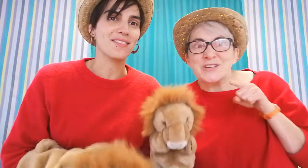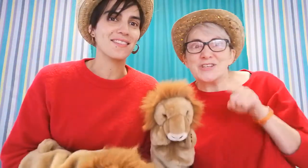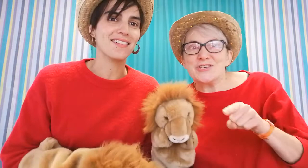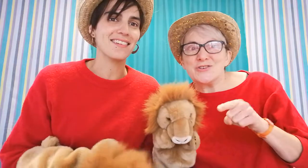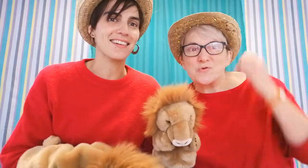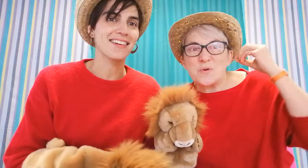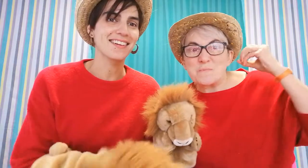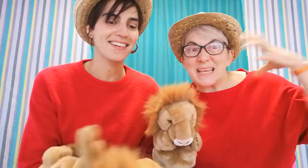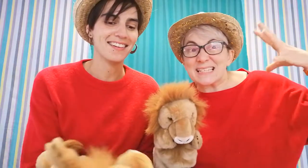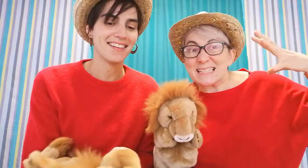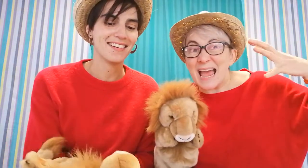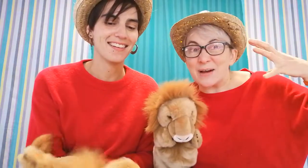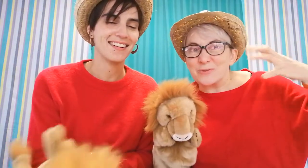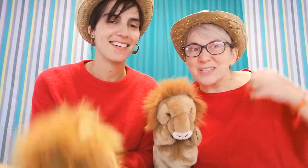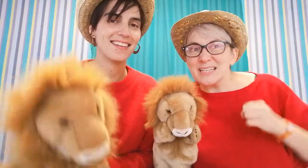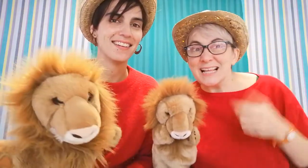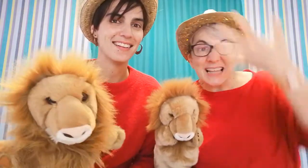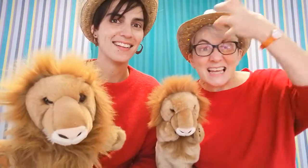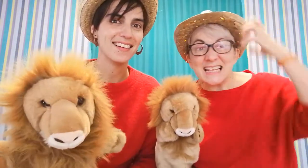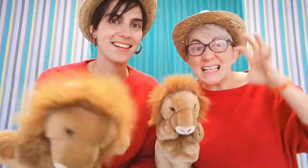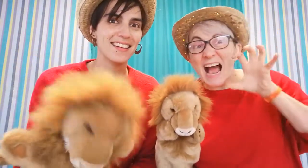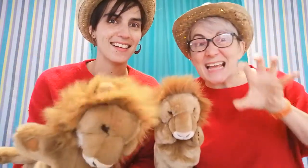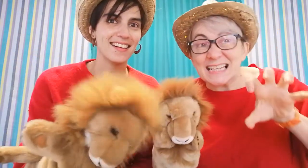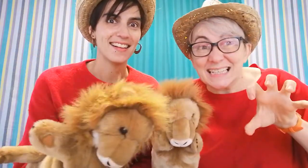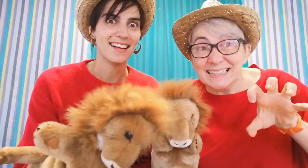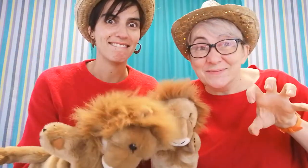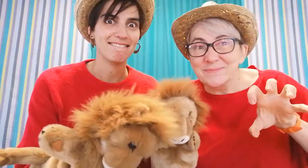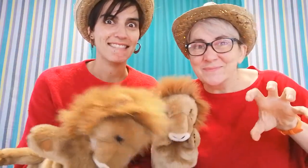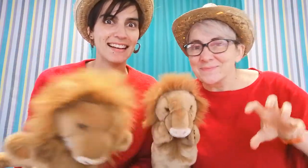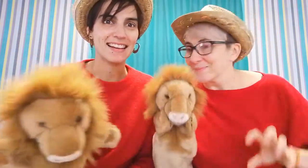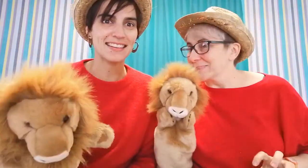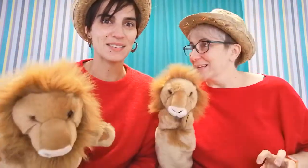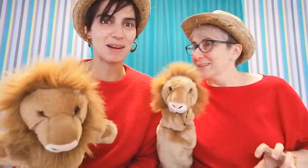Can you make a sound like a lion?